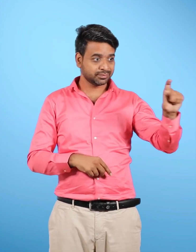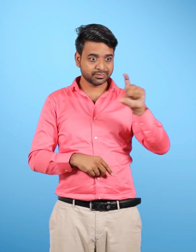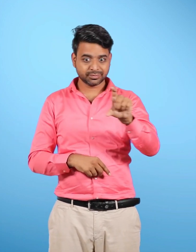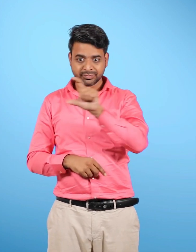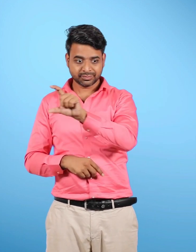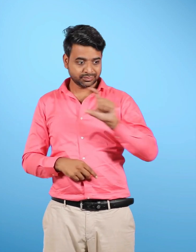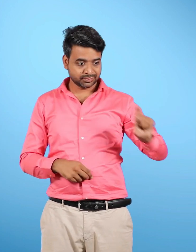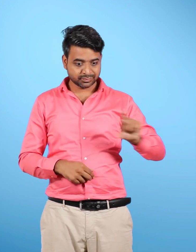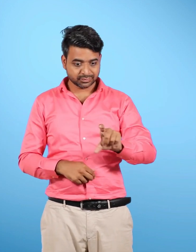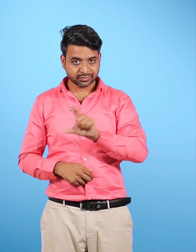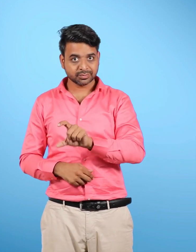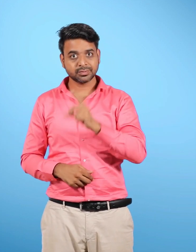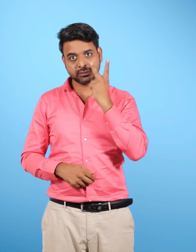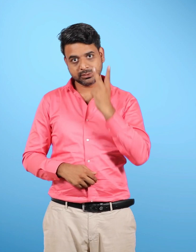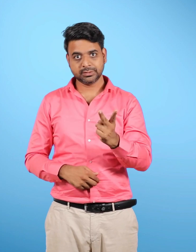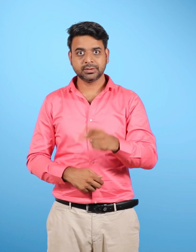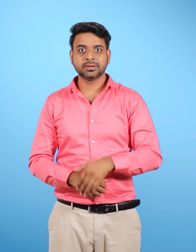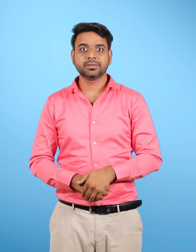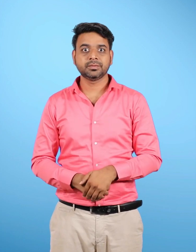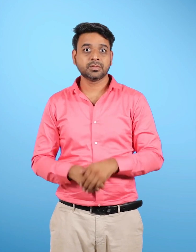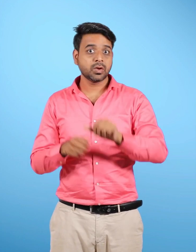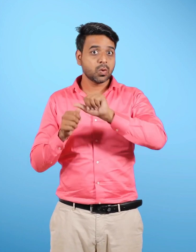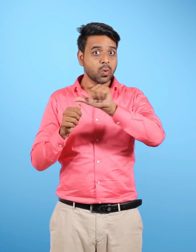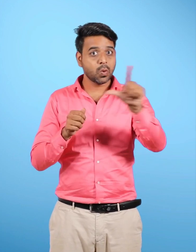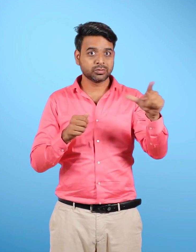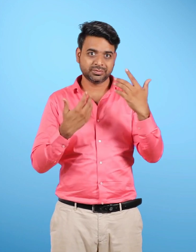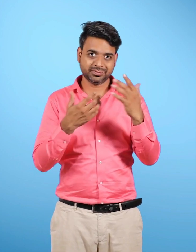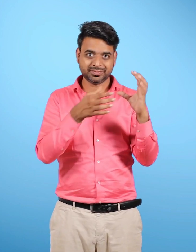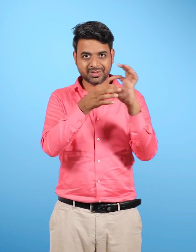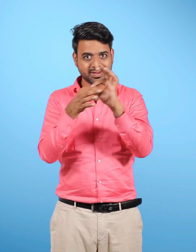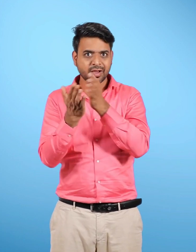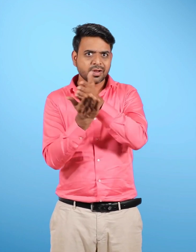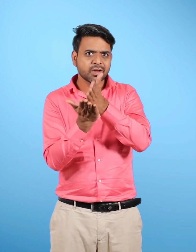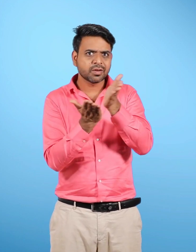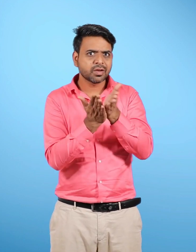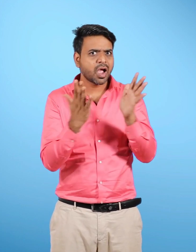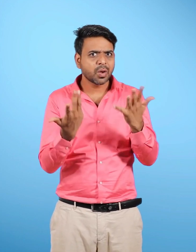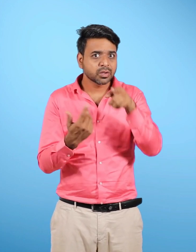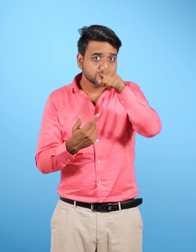For each arrangement, find out whether the bulb glows or not.